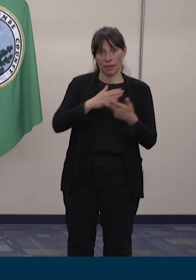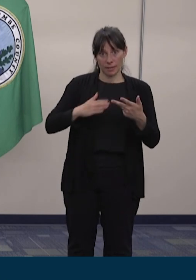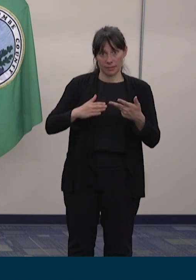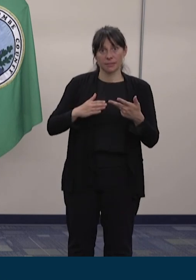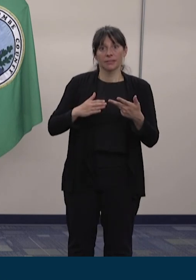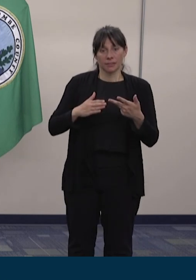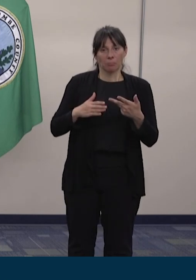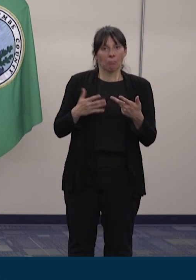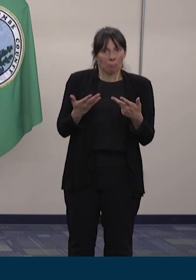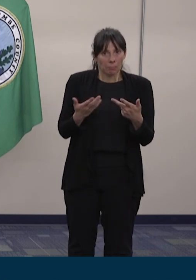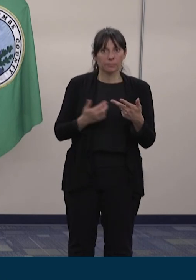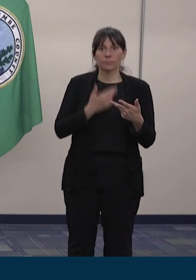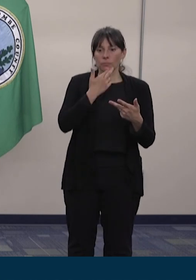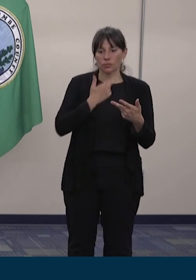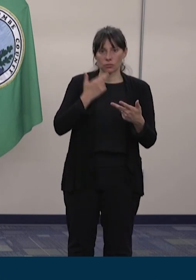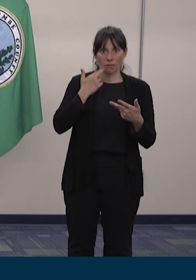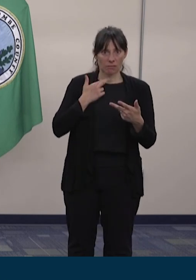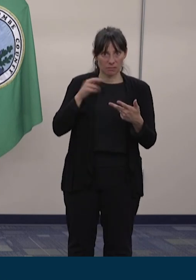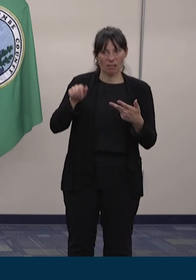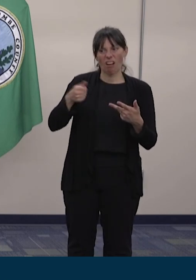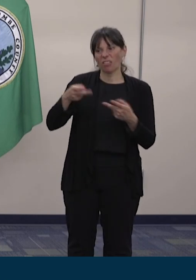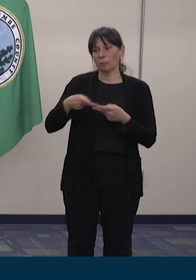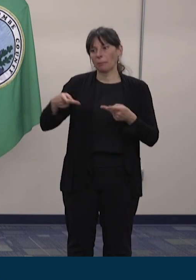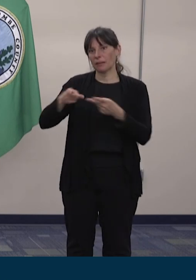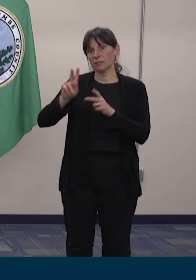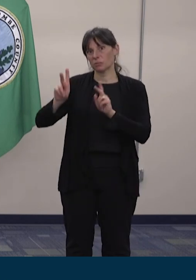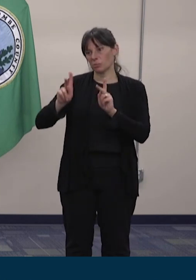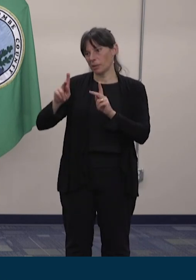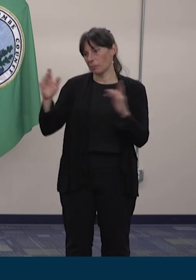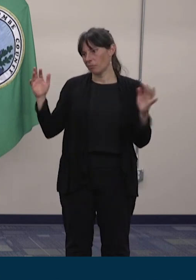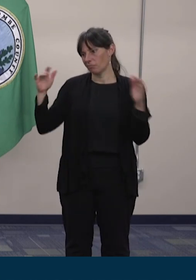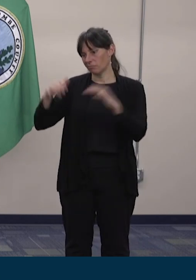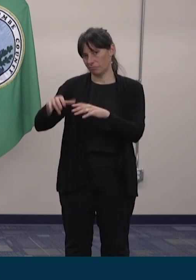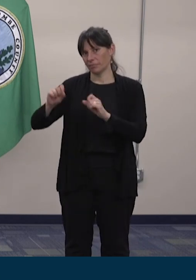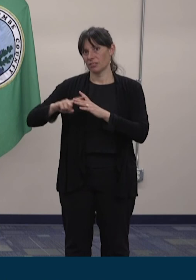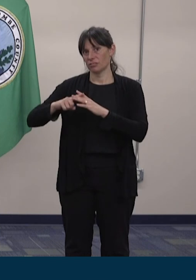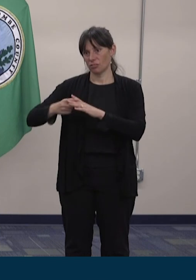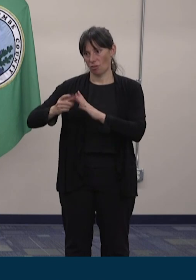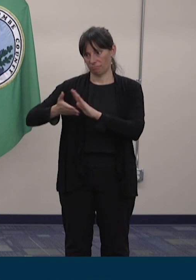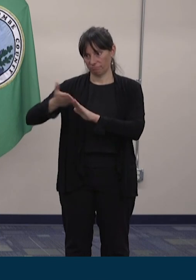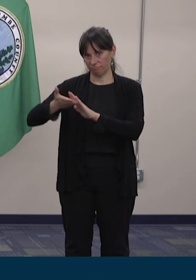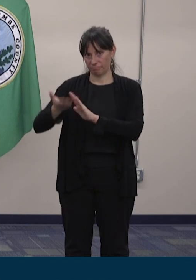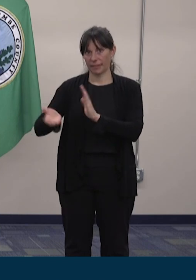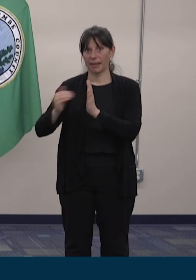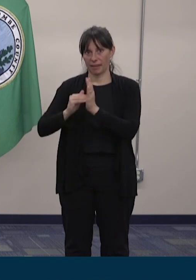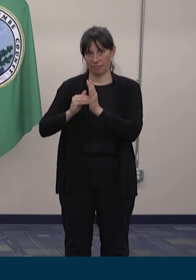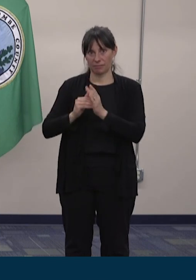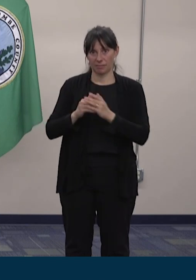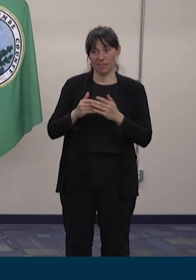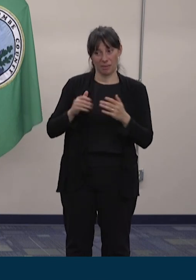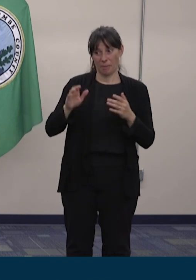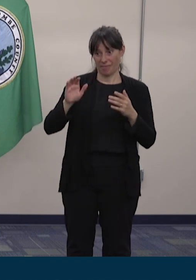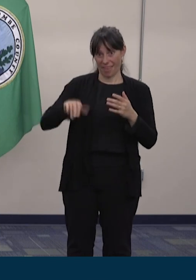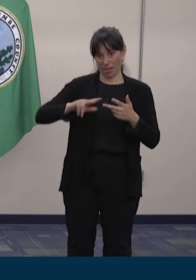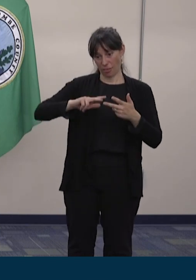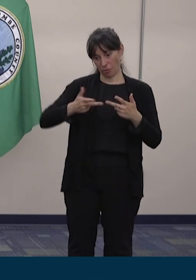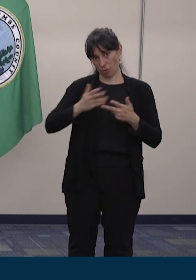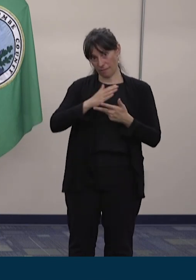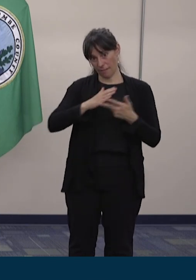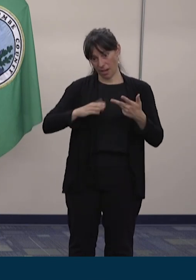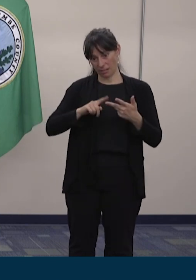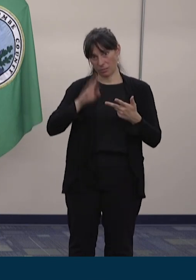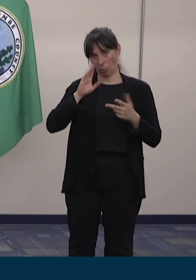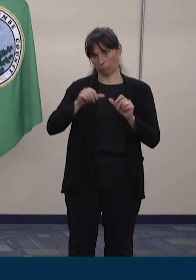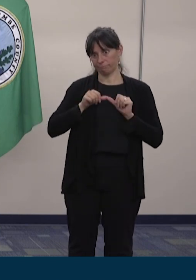incrementará for la restaurants capacidad and de other gathering los places restaurantes y to lugares operate, de and will reuniones be our new y será normal nuestro nuevo for the normal foreseeable future. para el